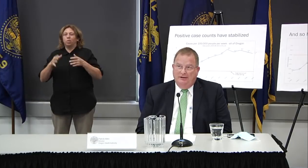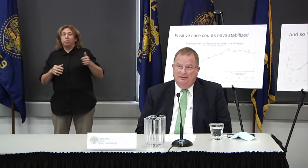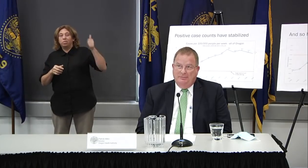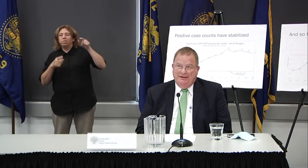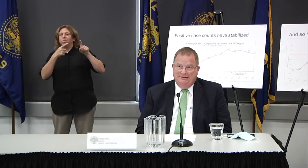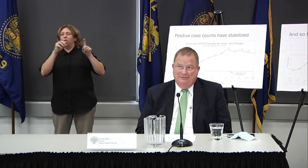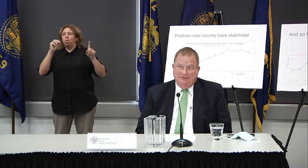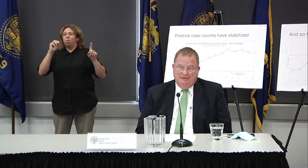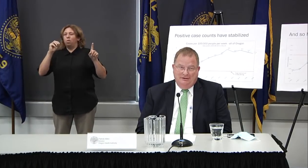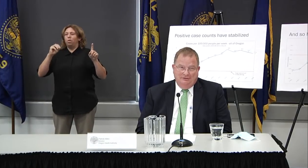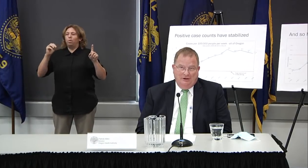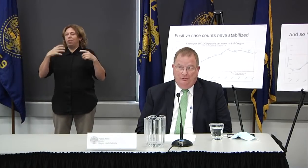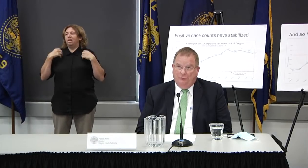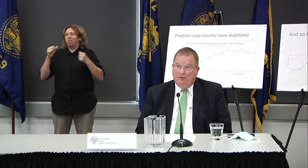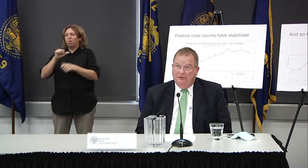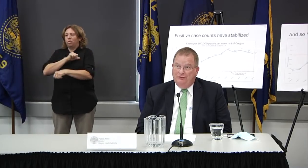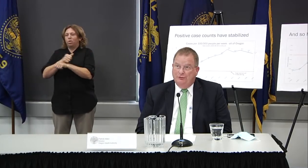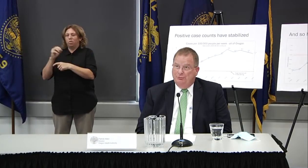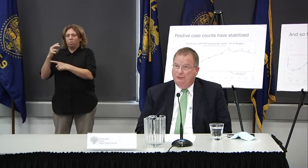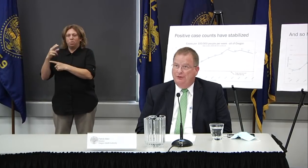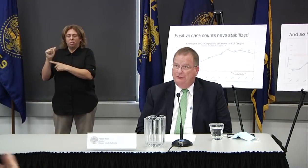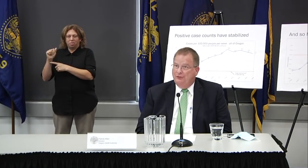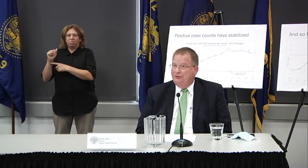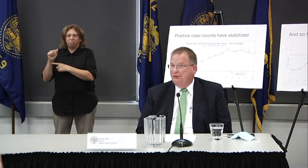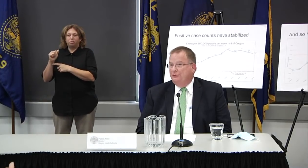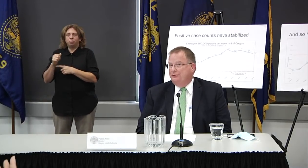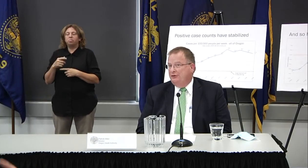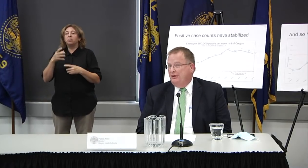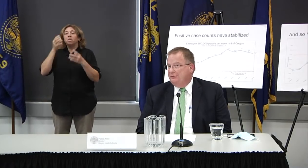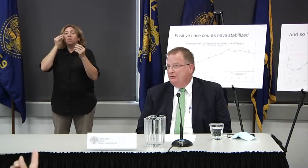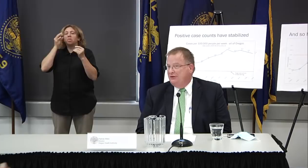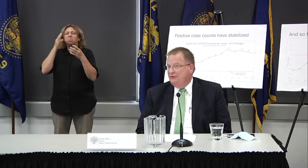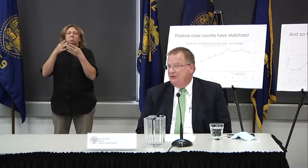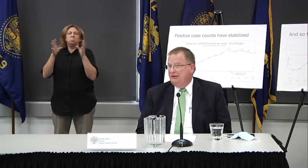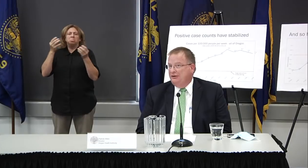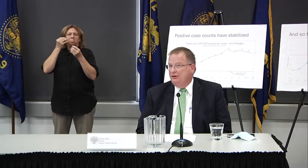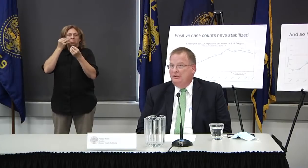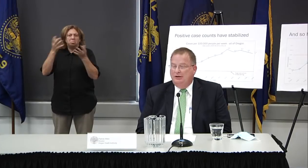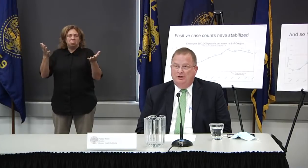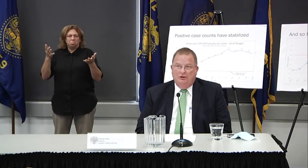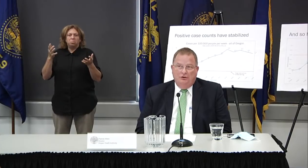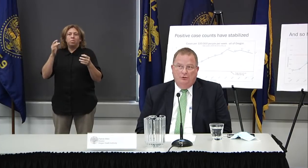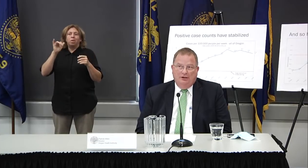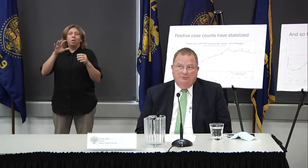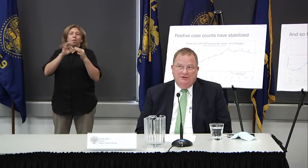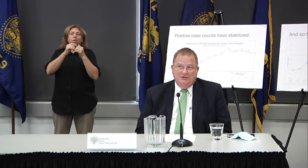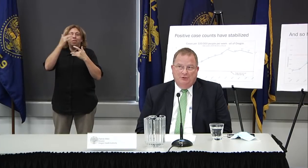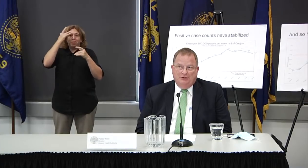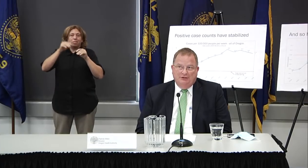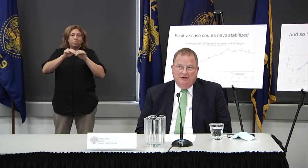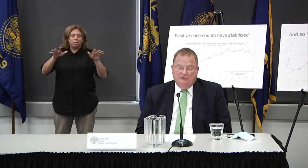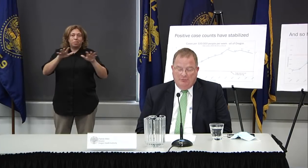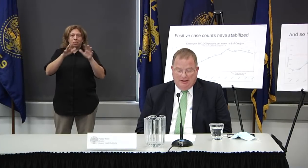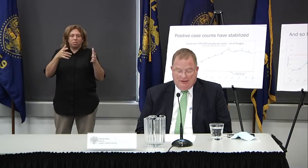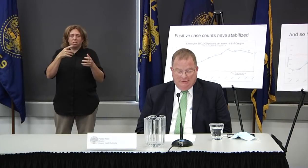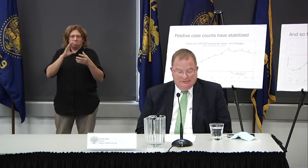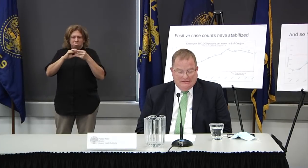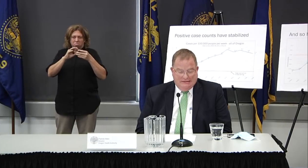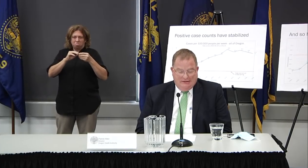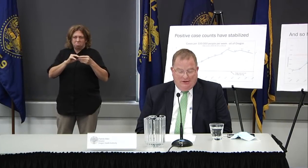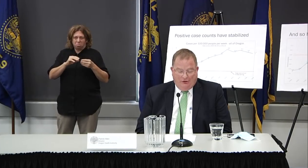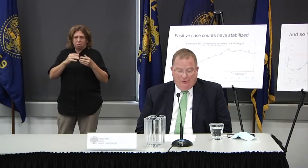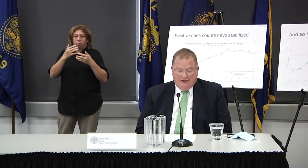are in the pandemic and our response to it before I turn things over to Dr. Dean Seidlinger, who will update you on our latest